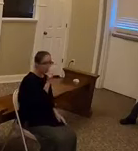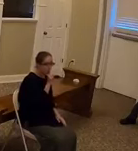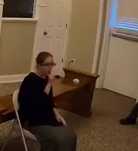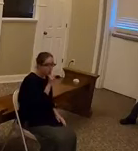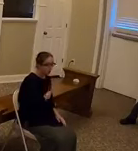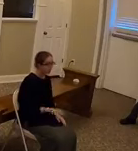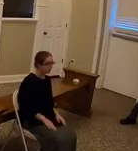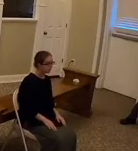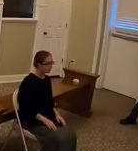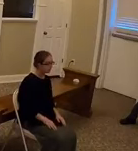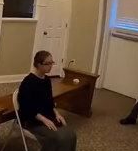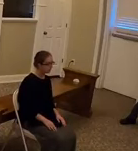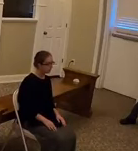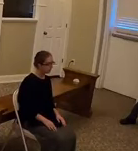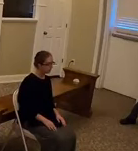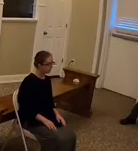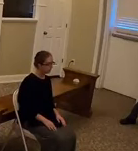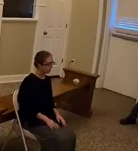Bartimaeus."